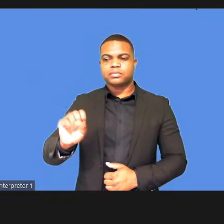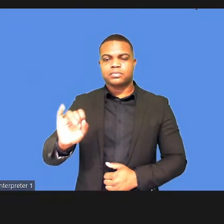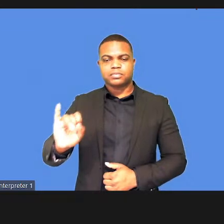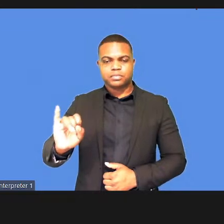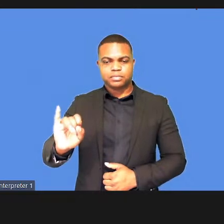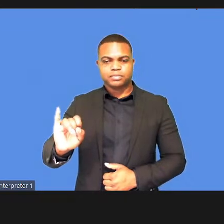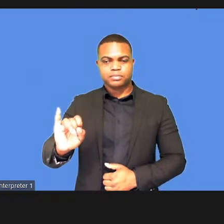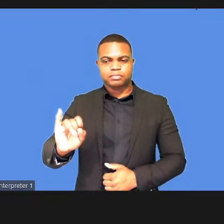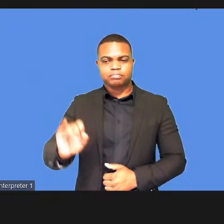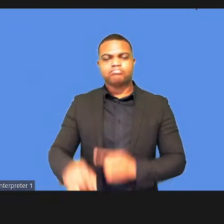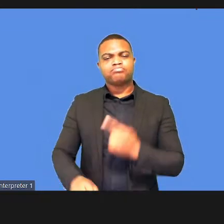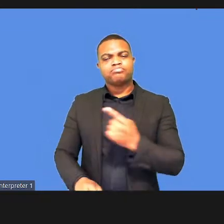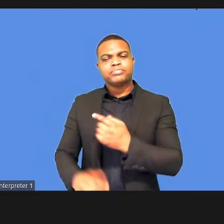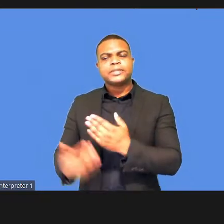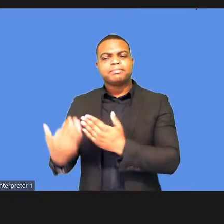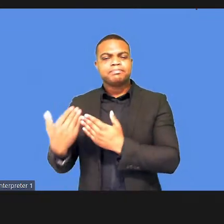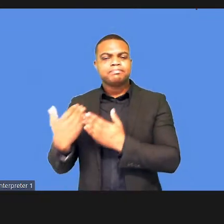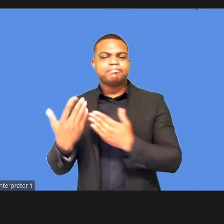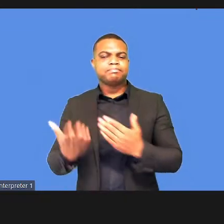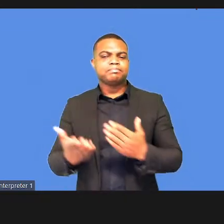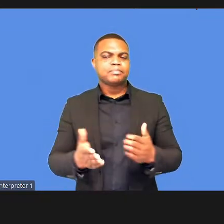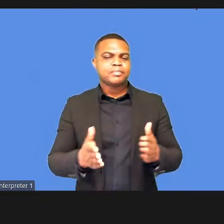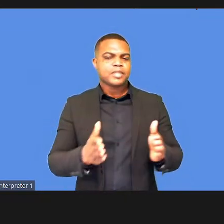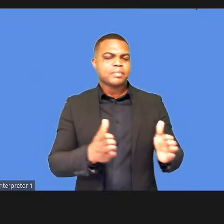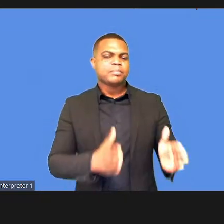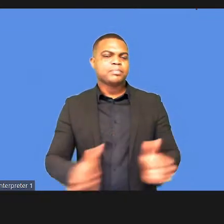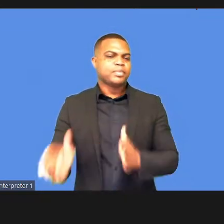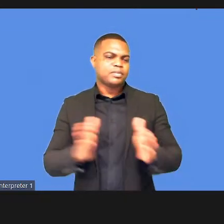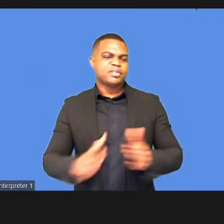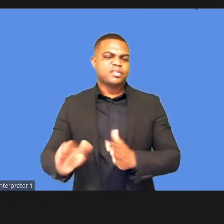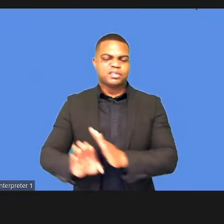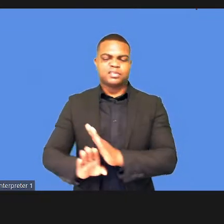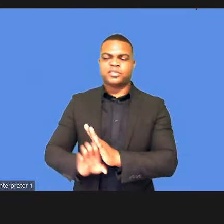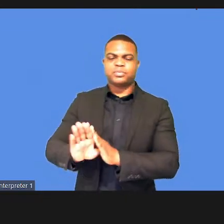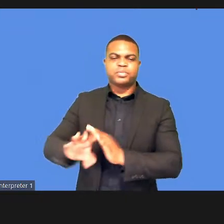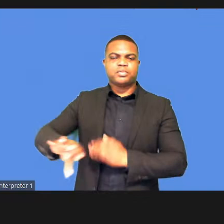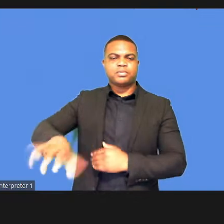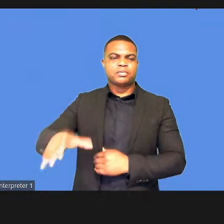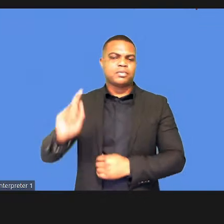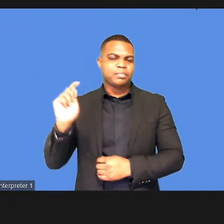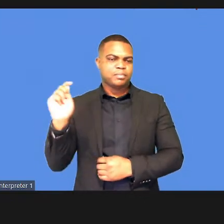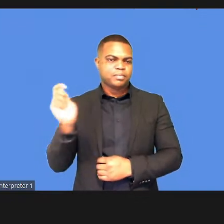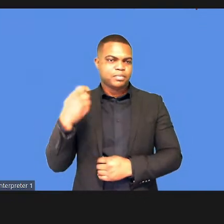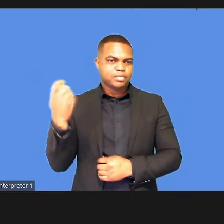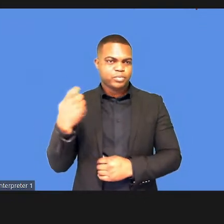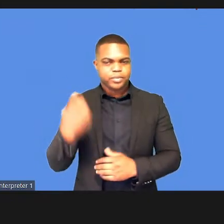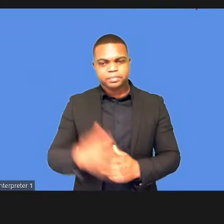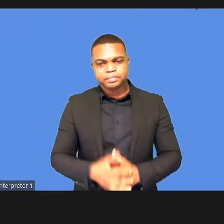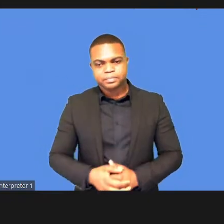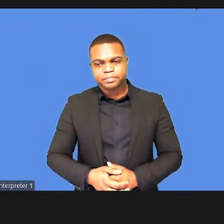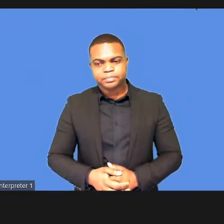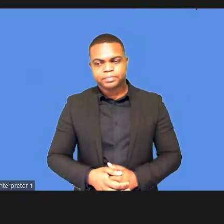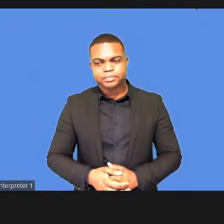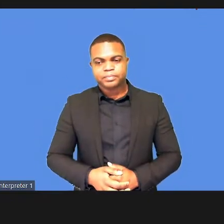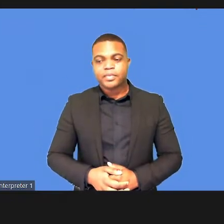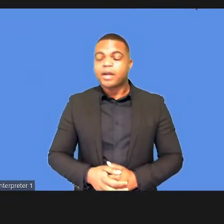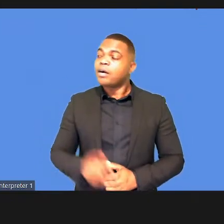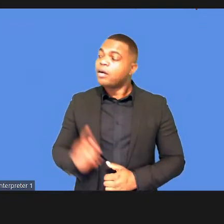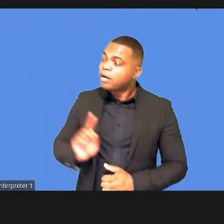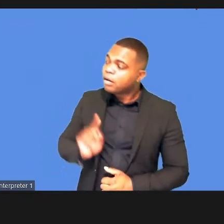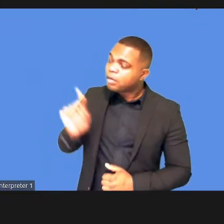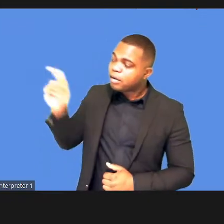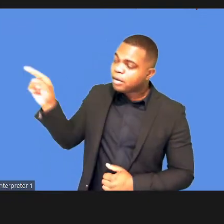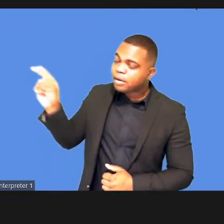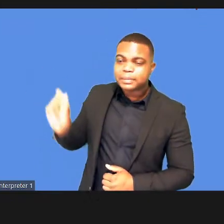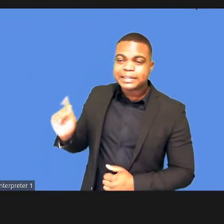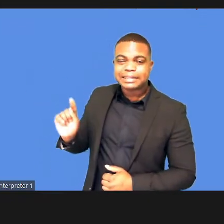And on my far right, we have two gentlemen. One is Mr.